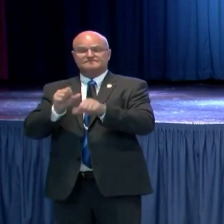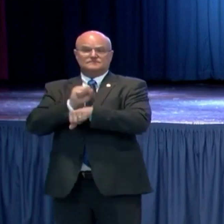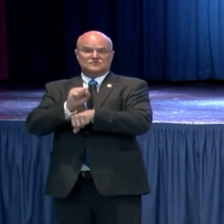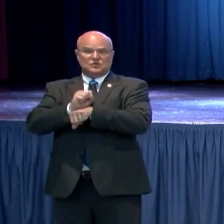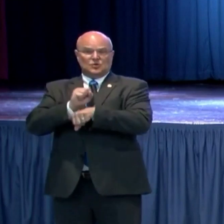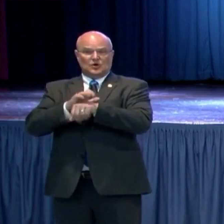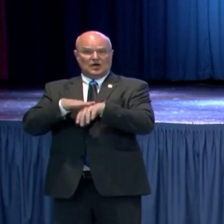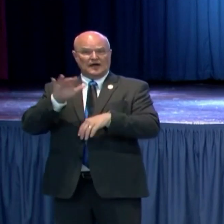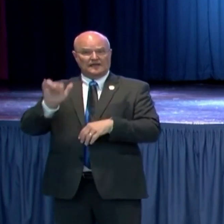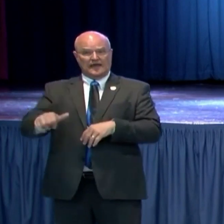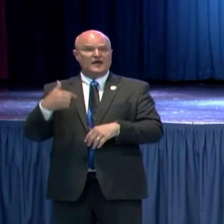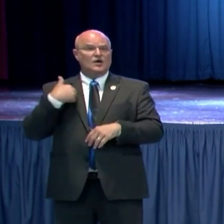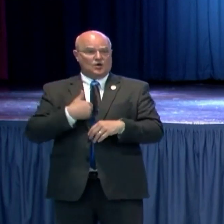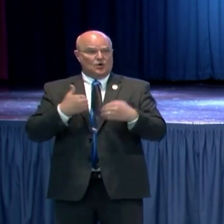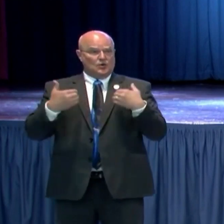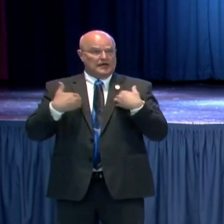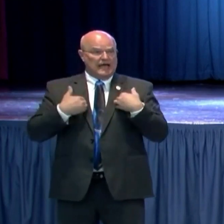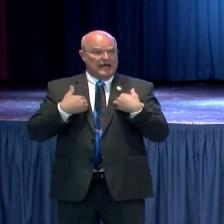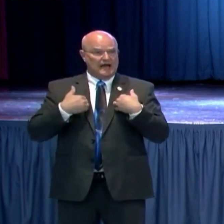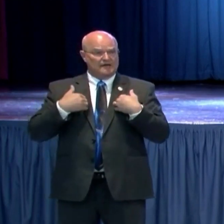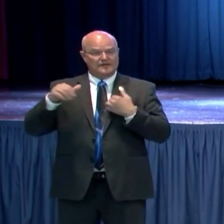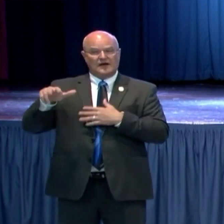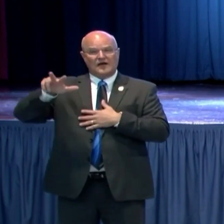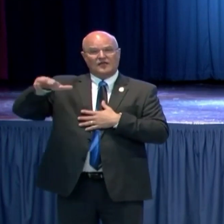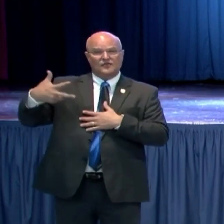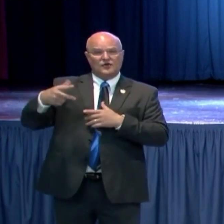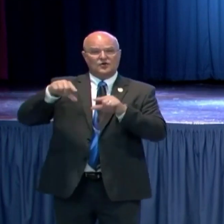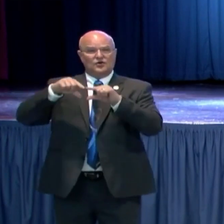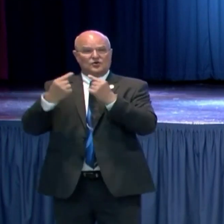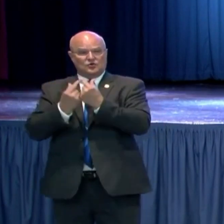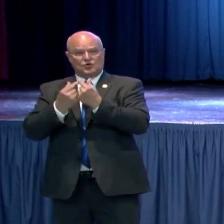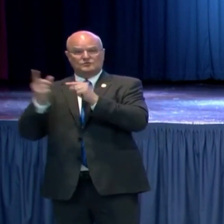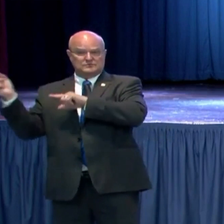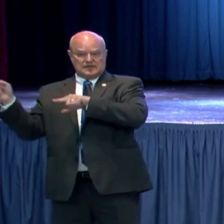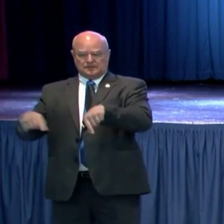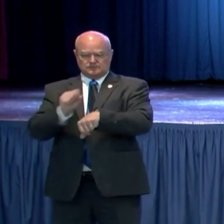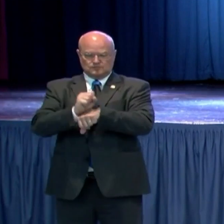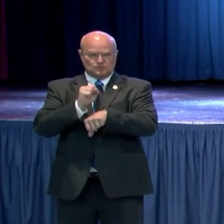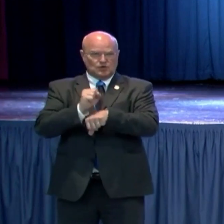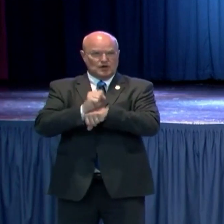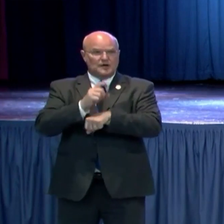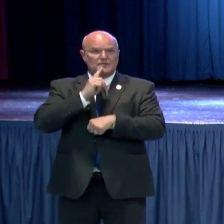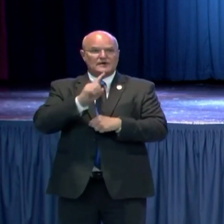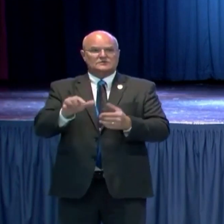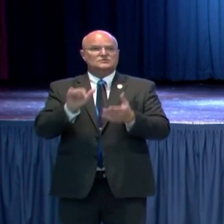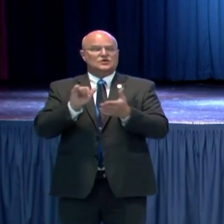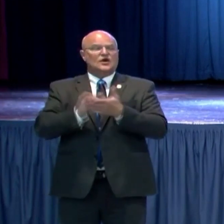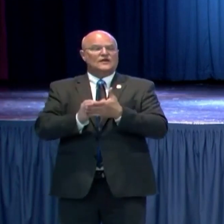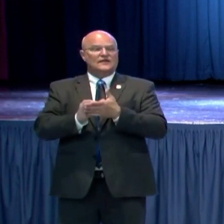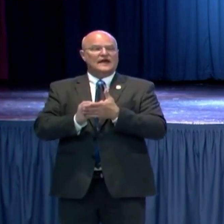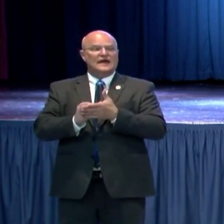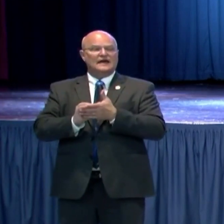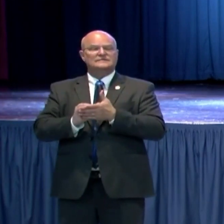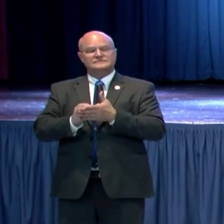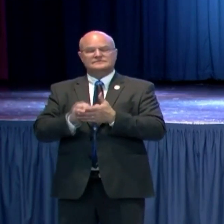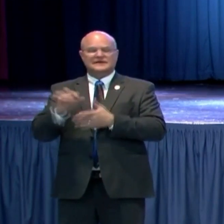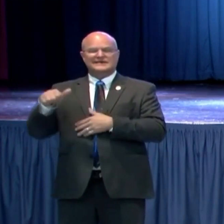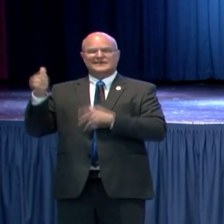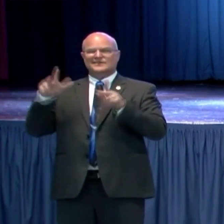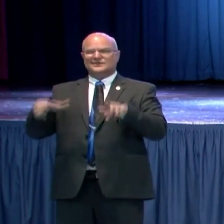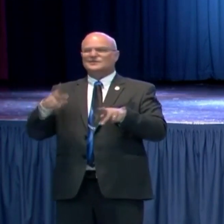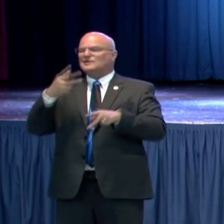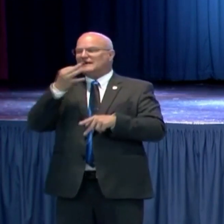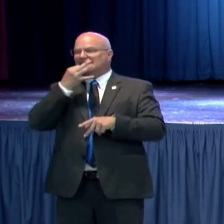to work on that. We have a third-party vendor that's coming in to make sure that, or expert I should say, that